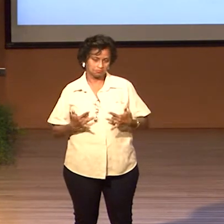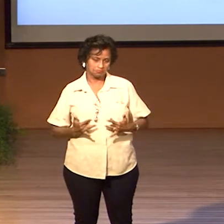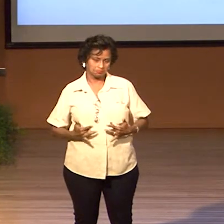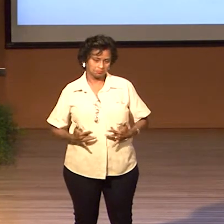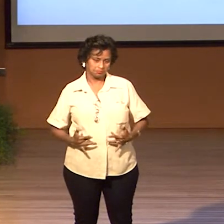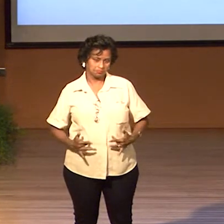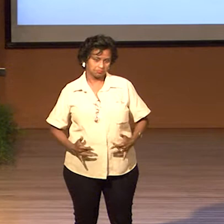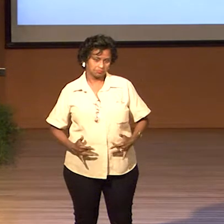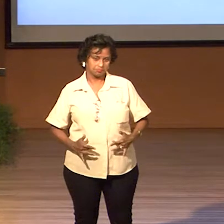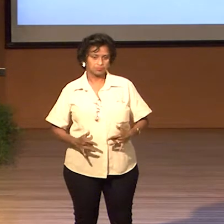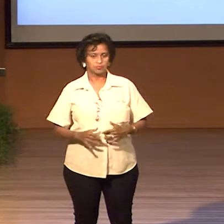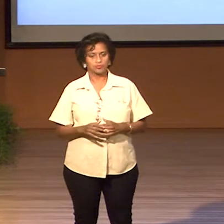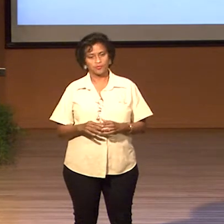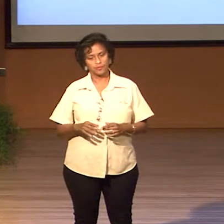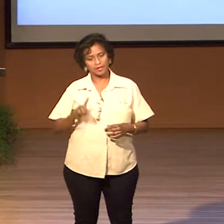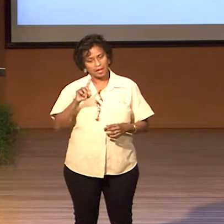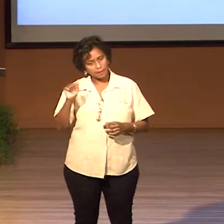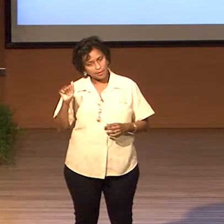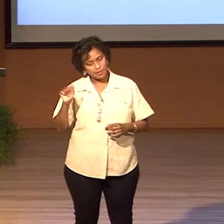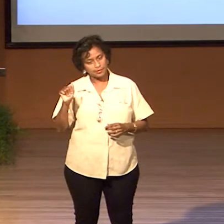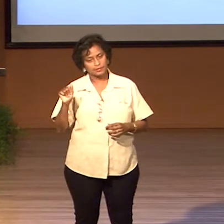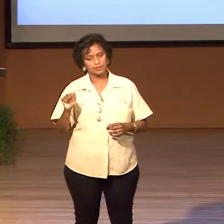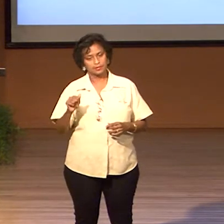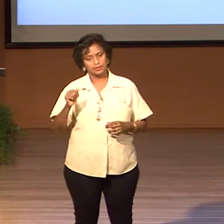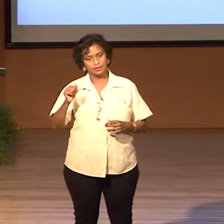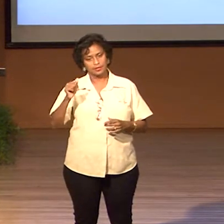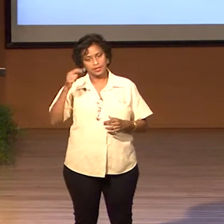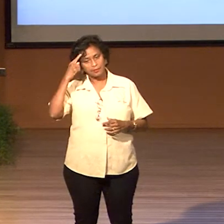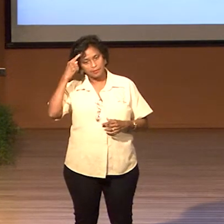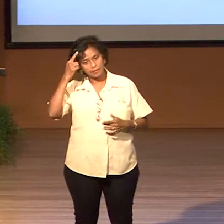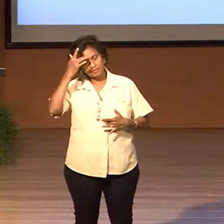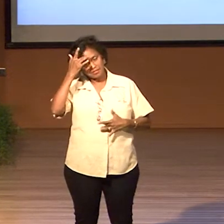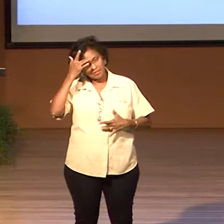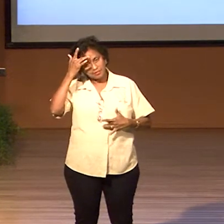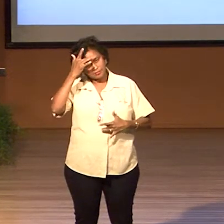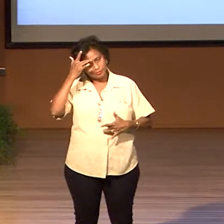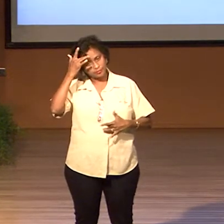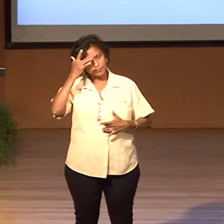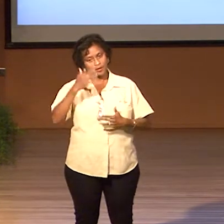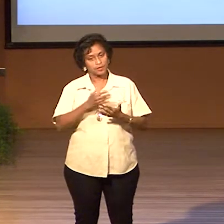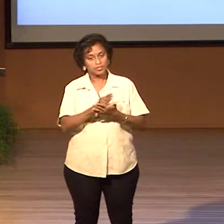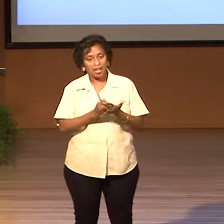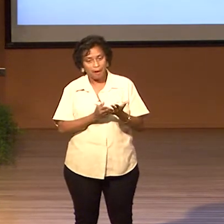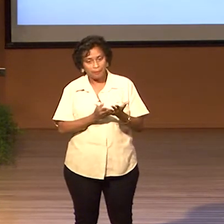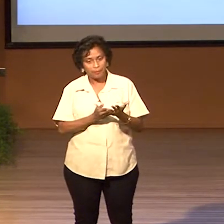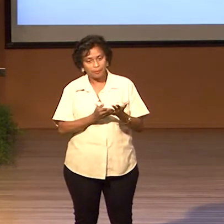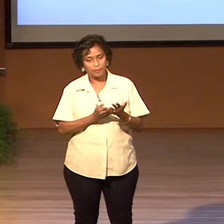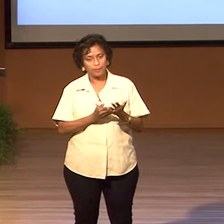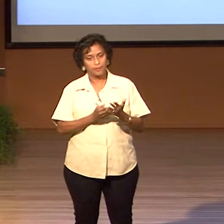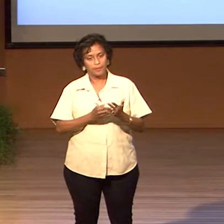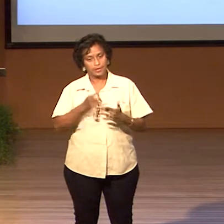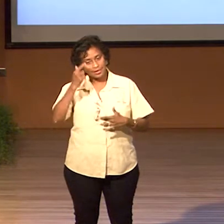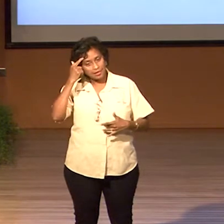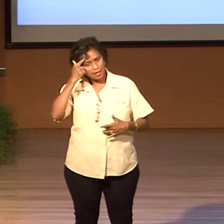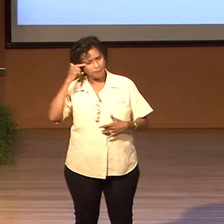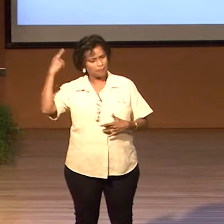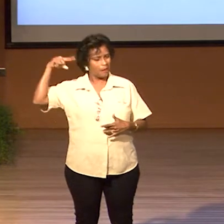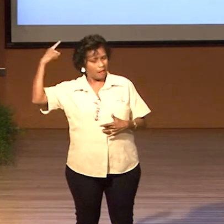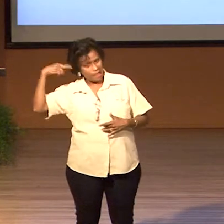of disability that you can't see, of course, brings us to the whole idea of madness. And